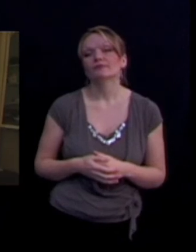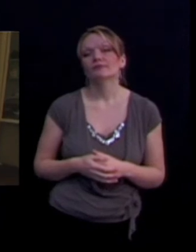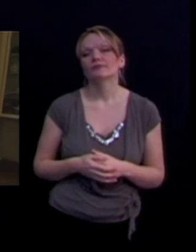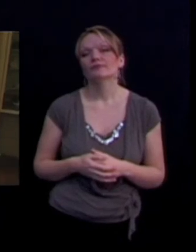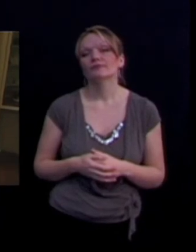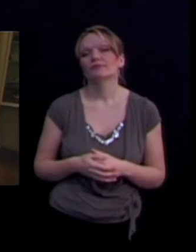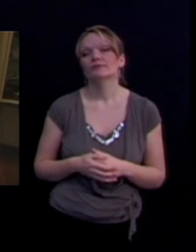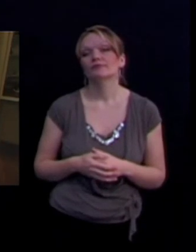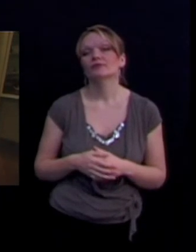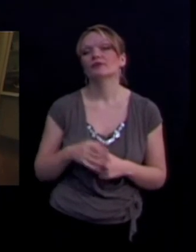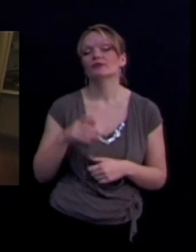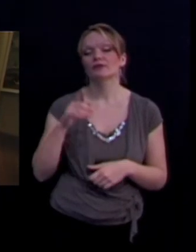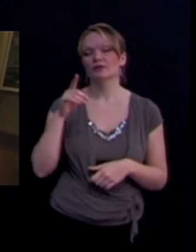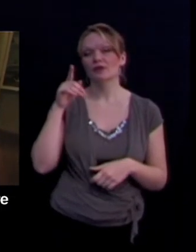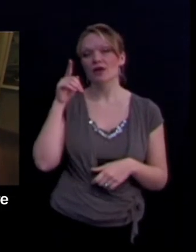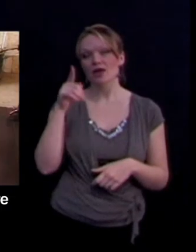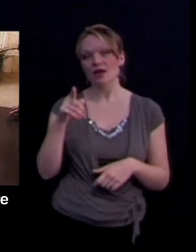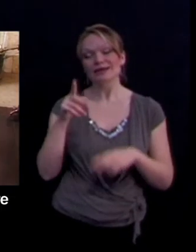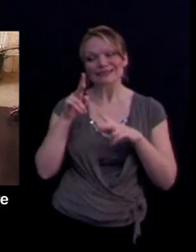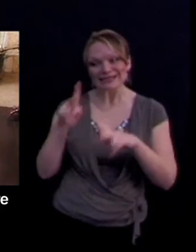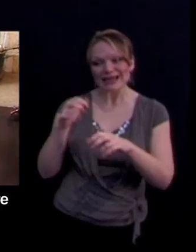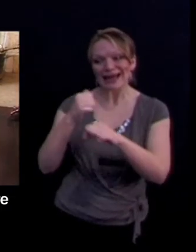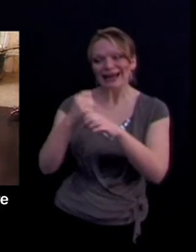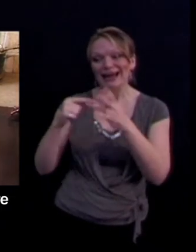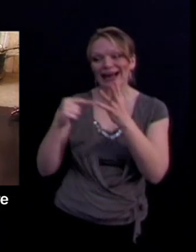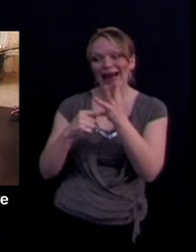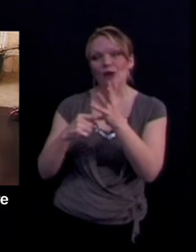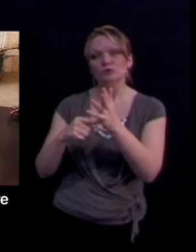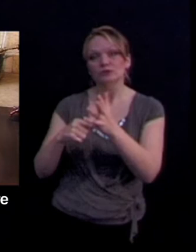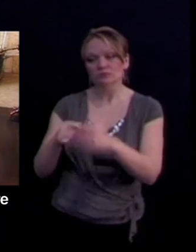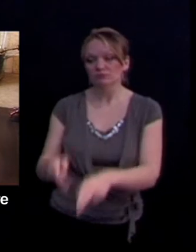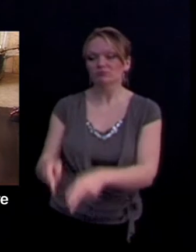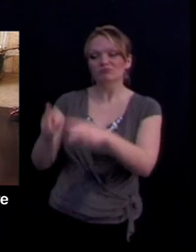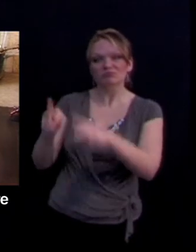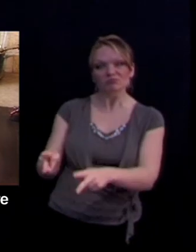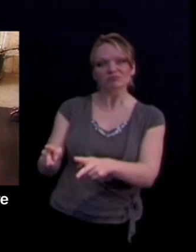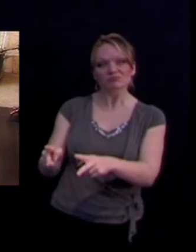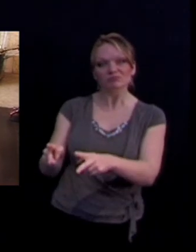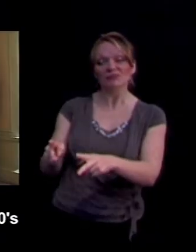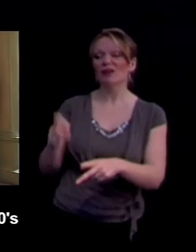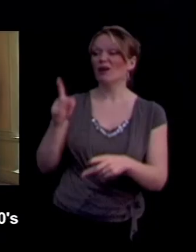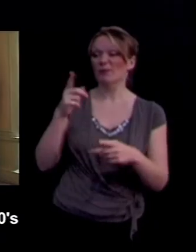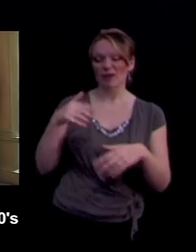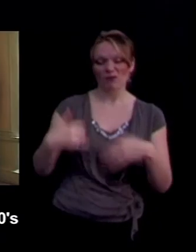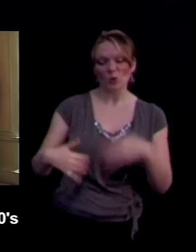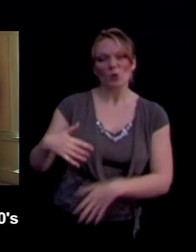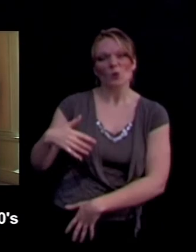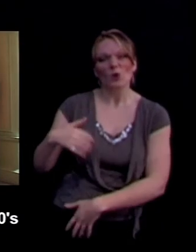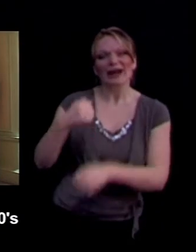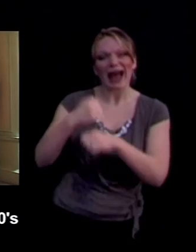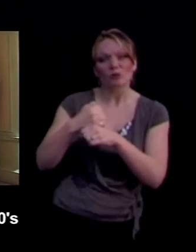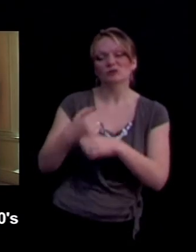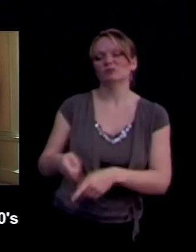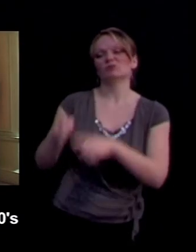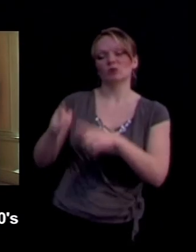Notice as well the gout stool. A sufferer would put his leg up here to ease the pain. These ladies' portraits